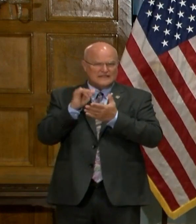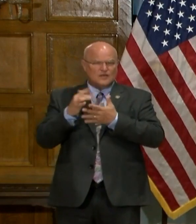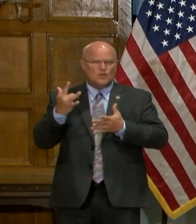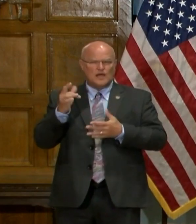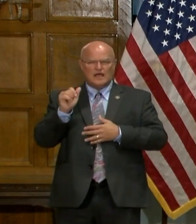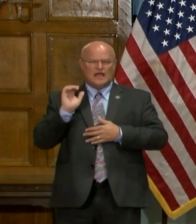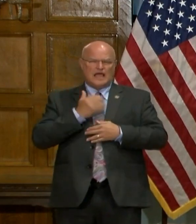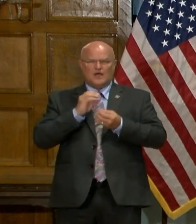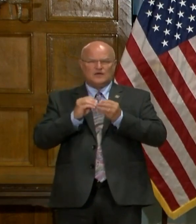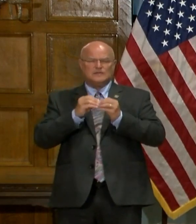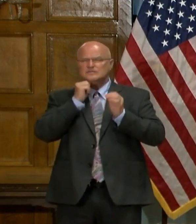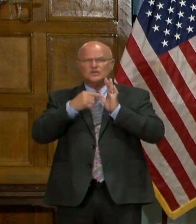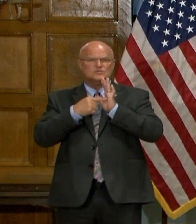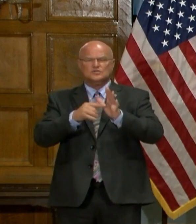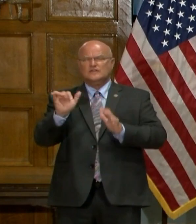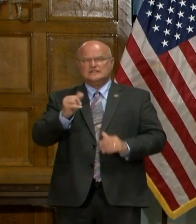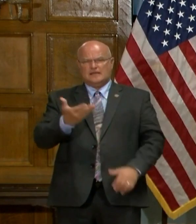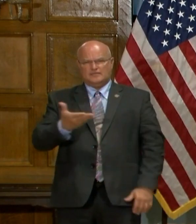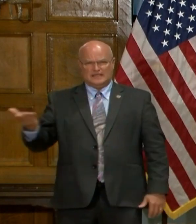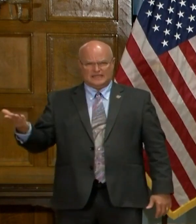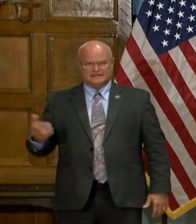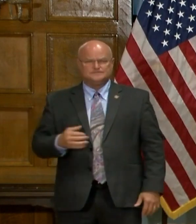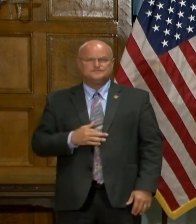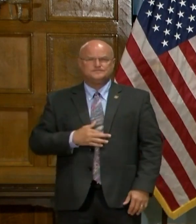why our numbers don't show the same thing?